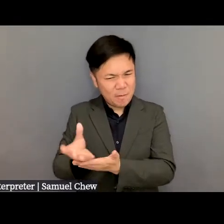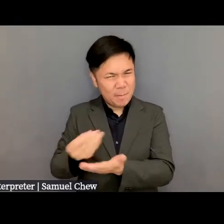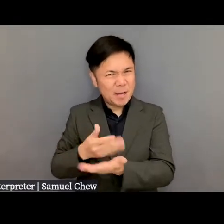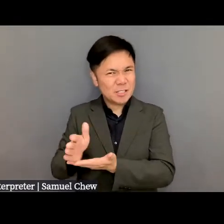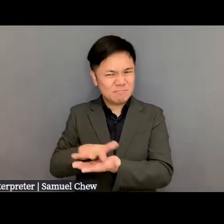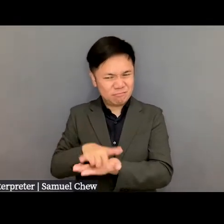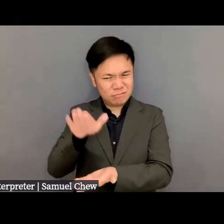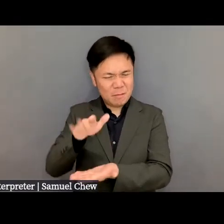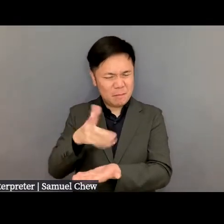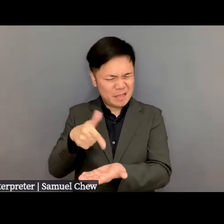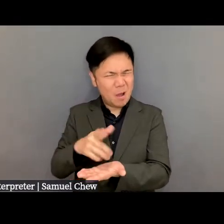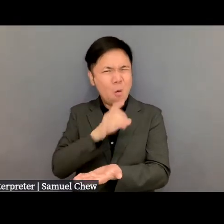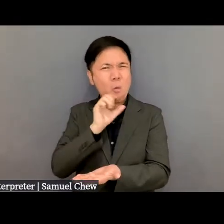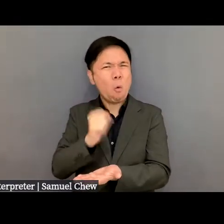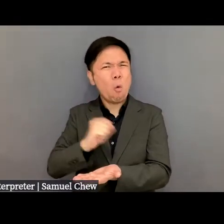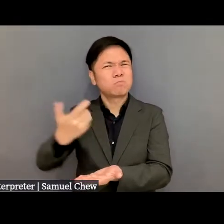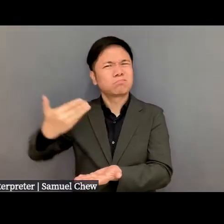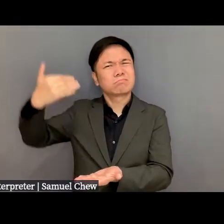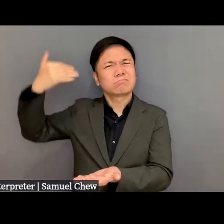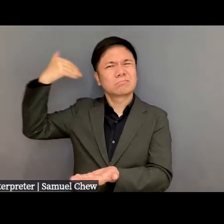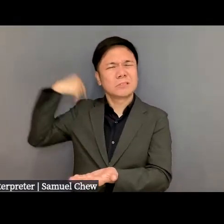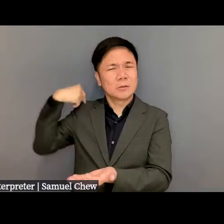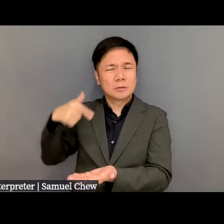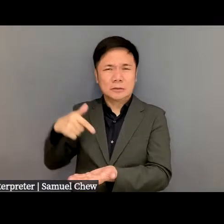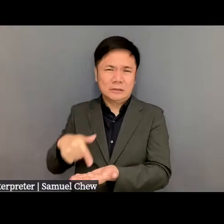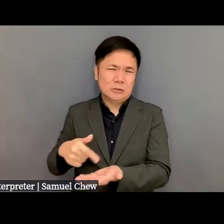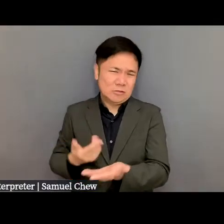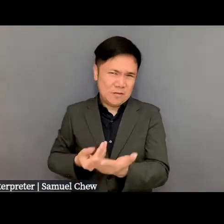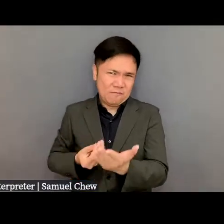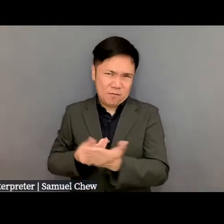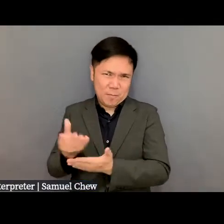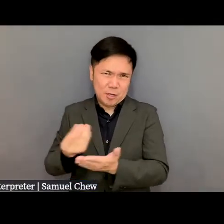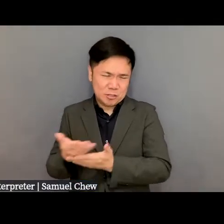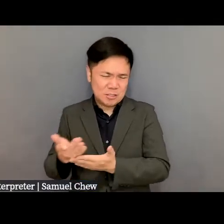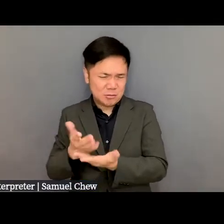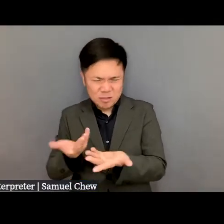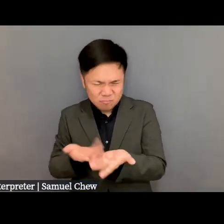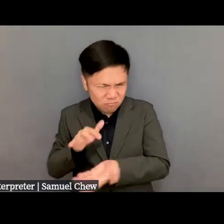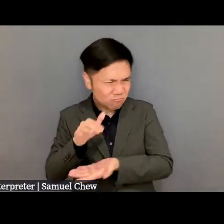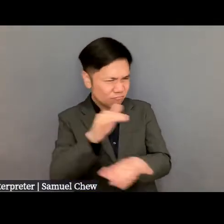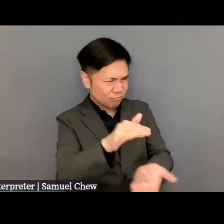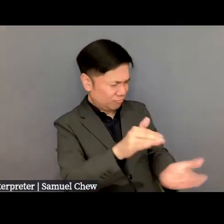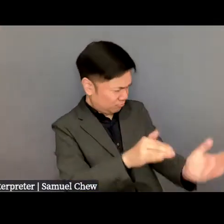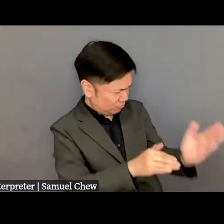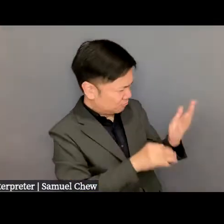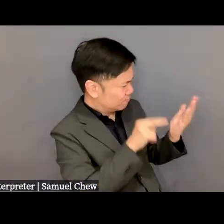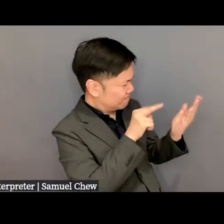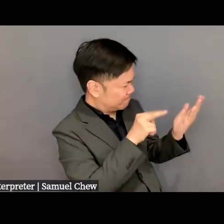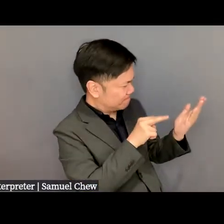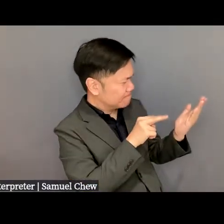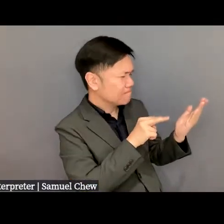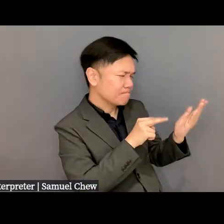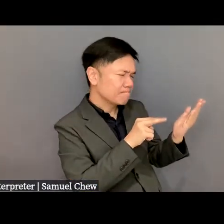but at least they had a guideline for which to go with. We also tried to give them